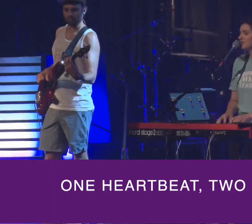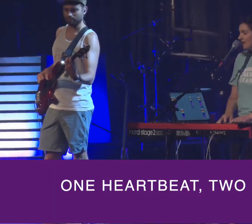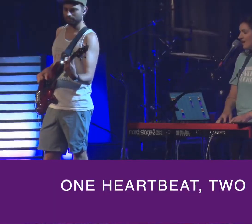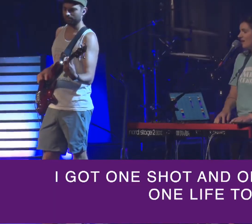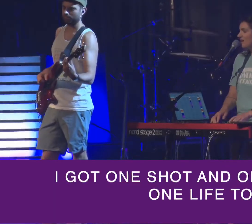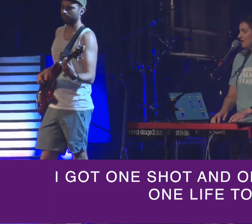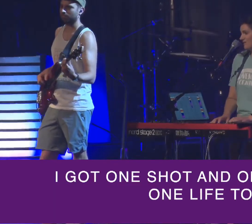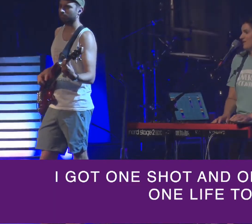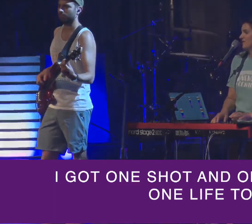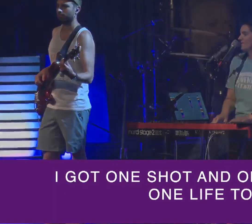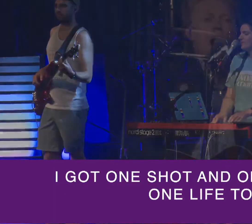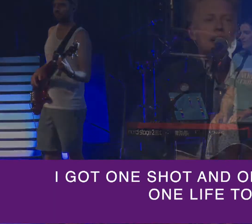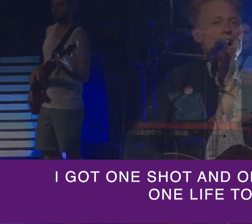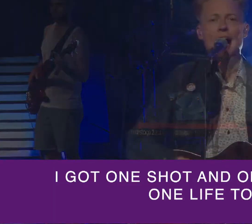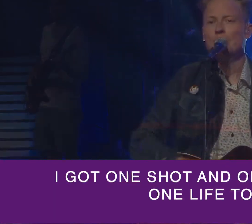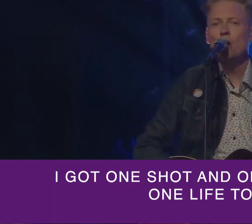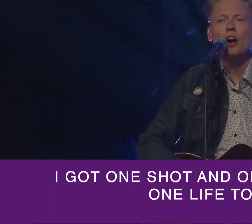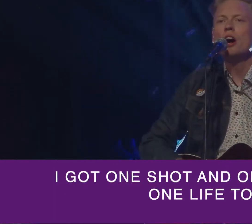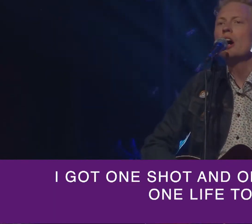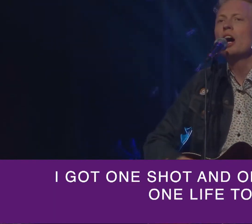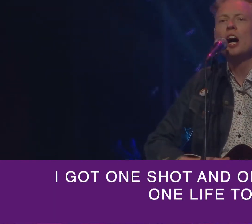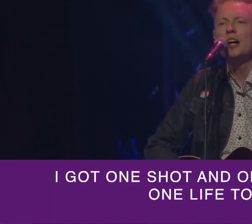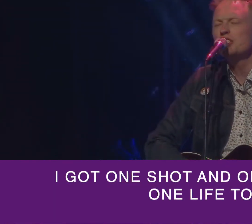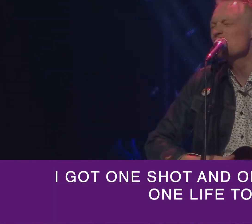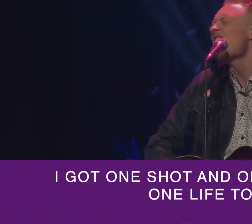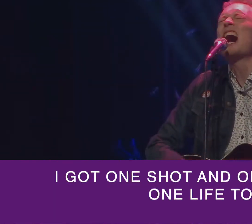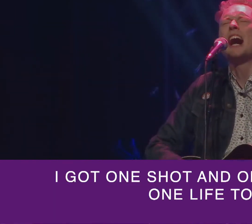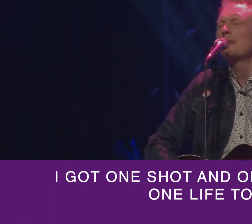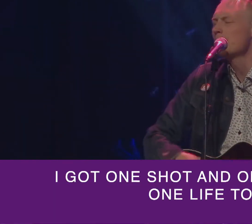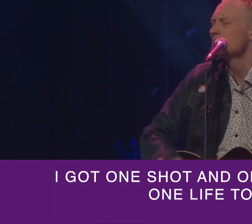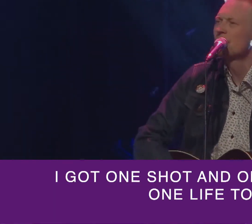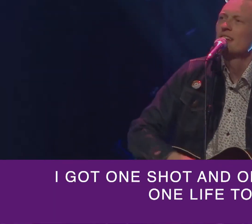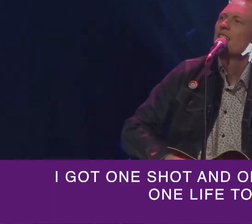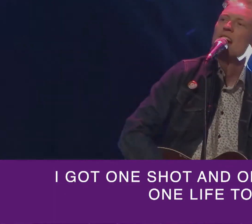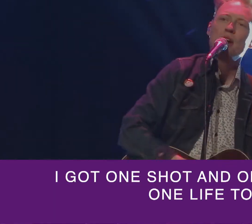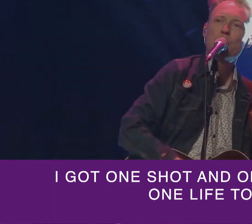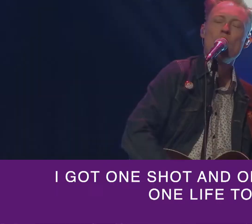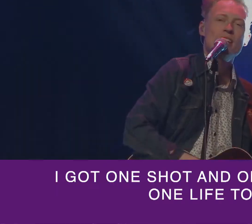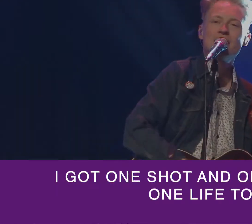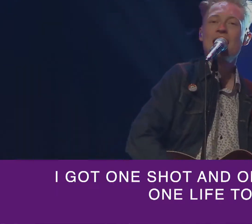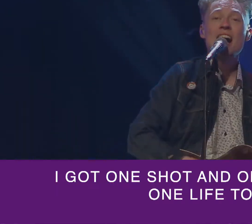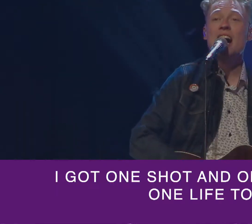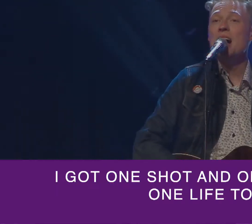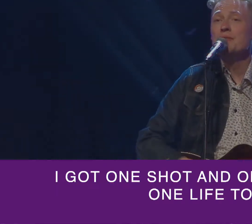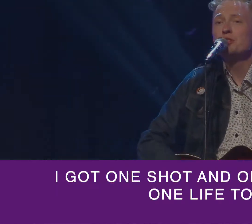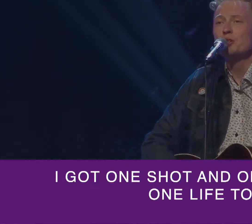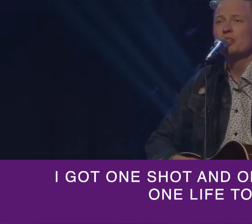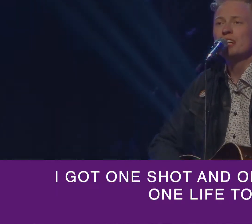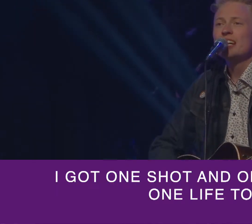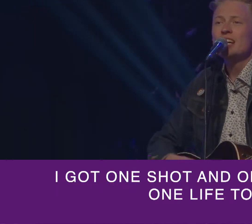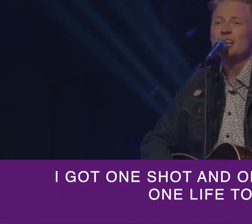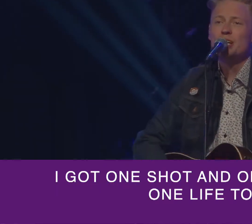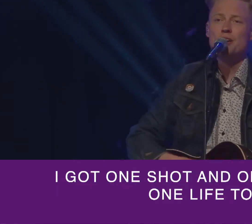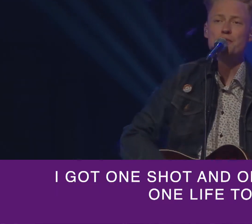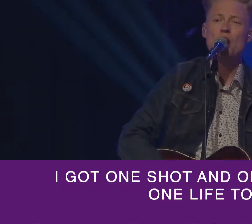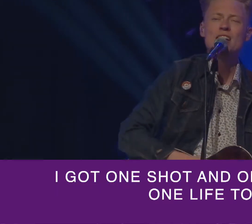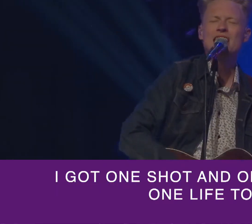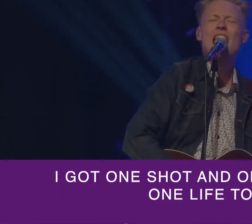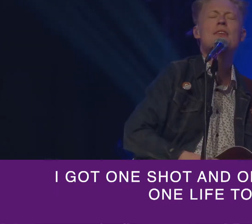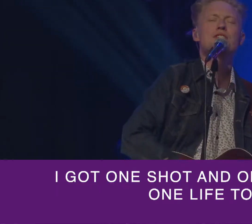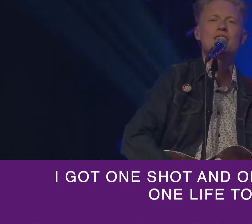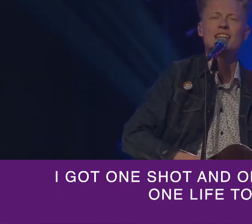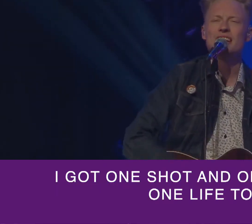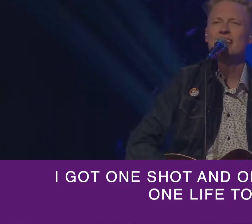to give, I got one shot and one life to live,